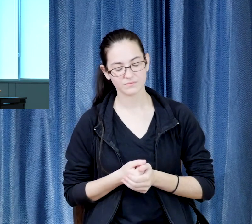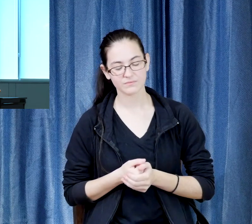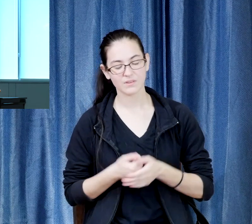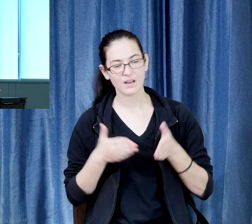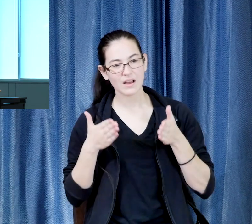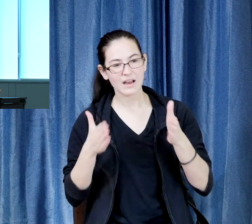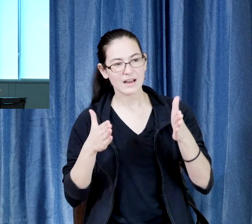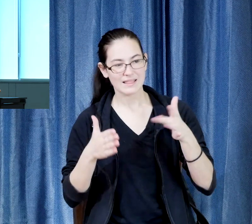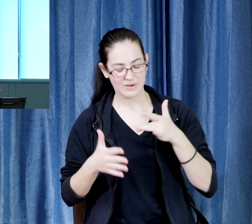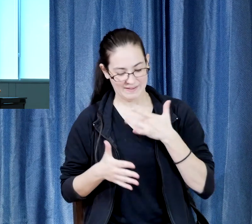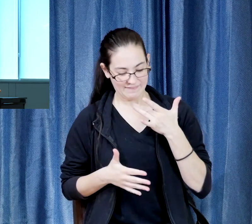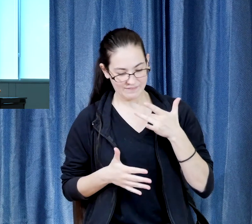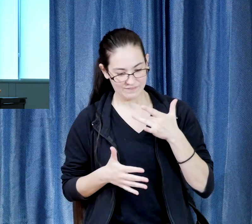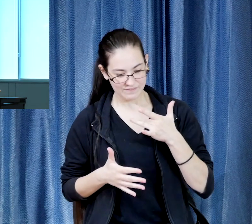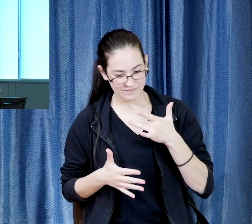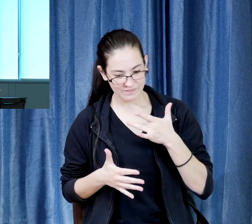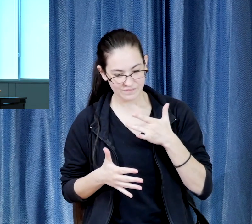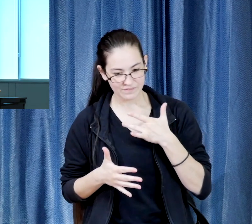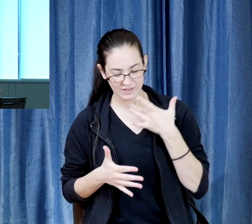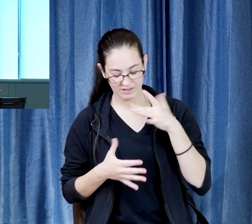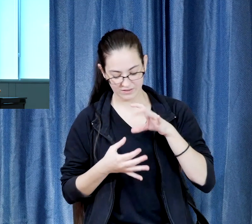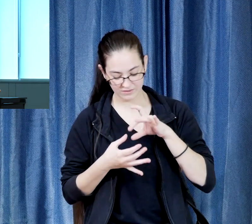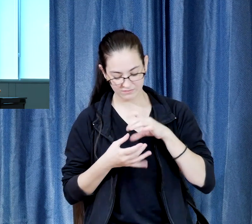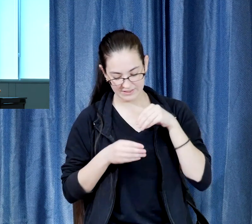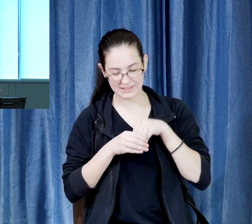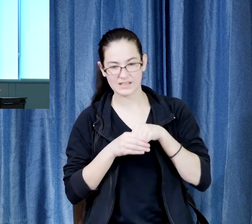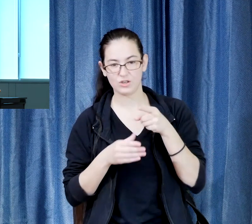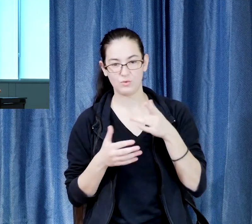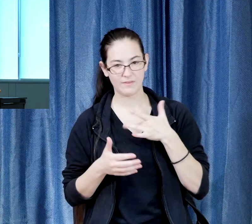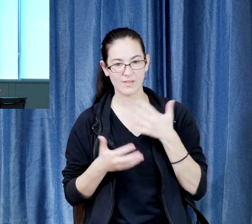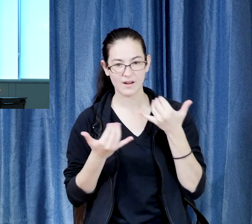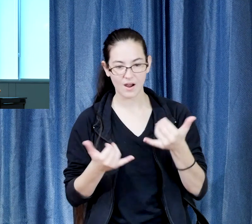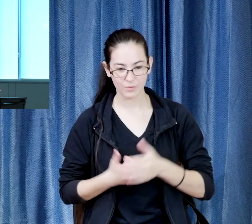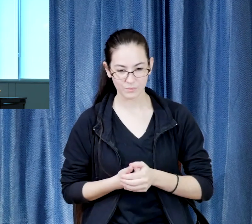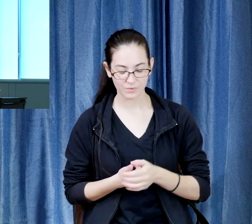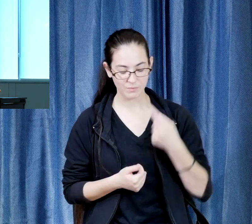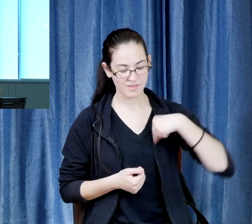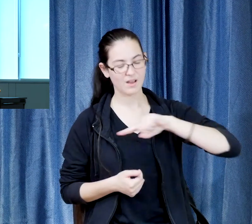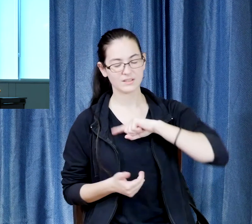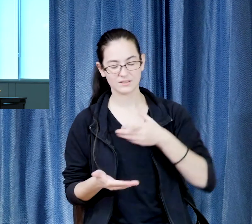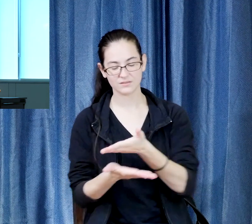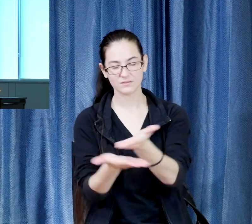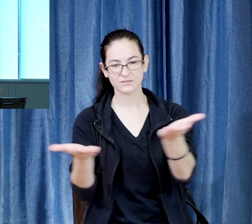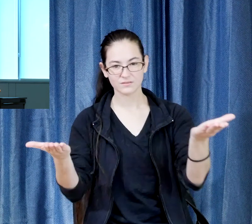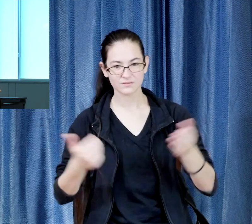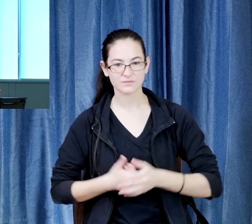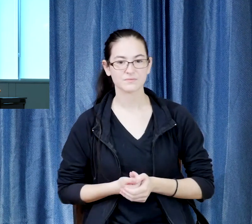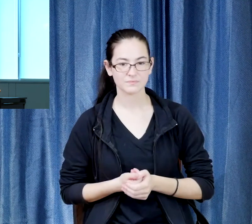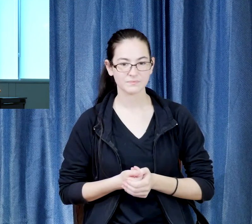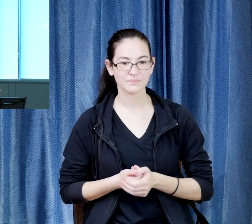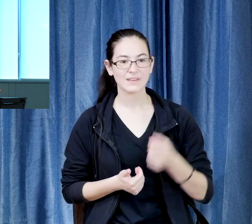Allow this vibration to be palpable and present with you, with us, as